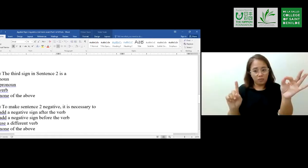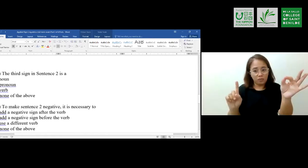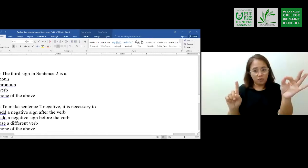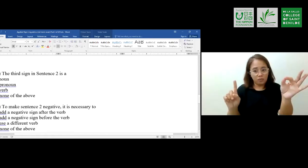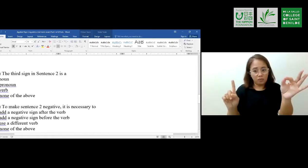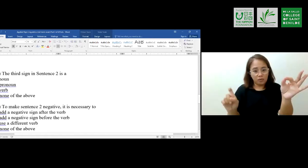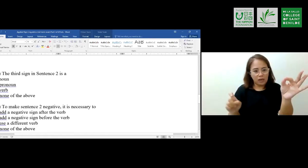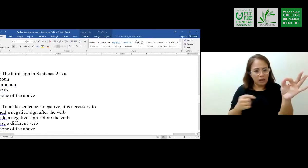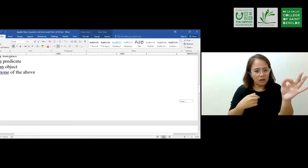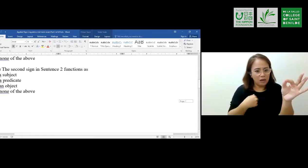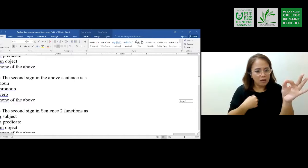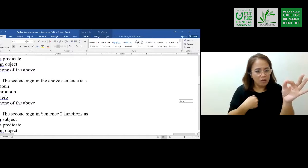negative.